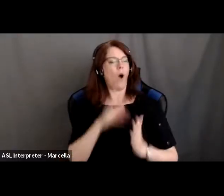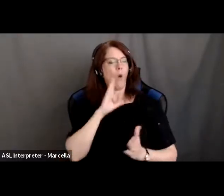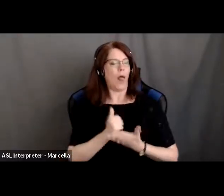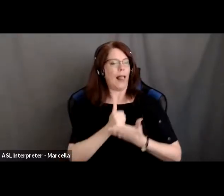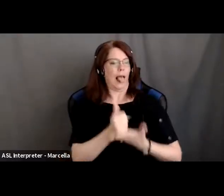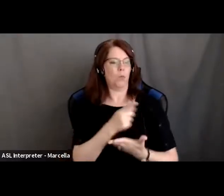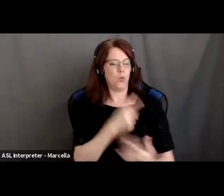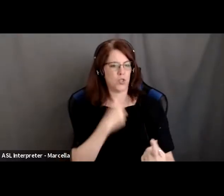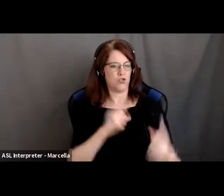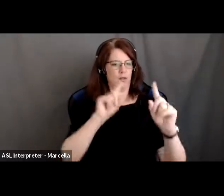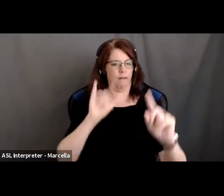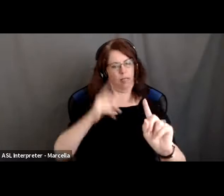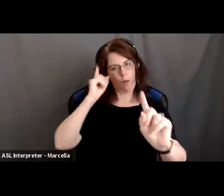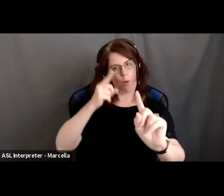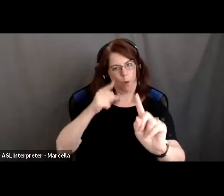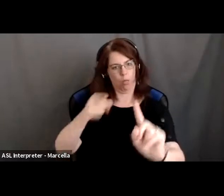that goal?